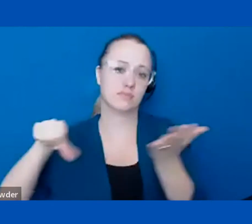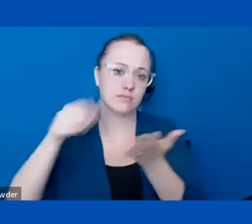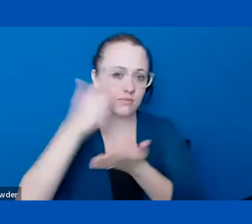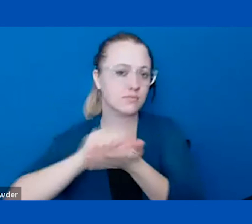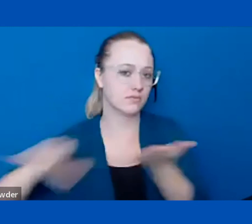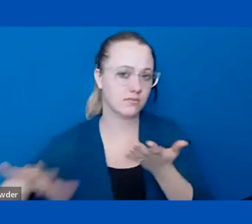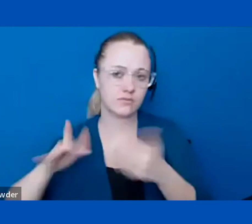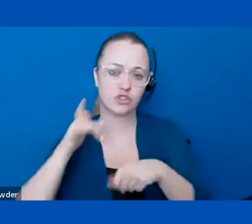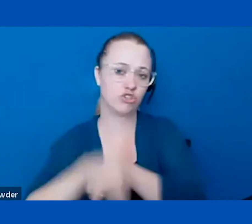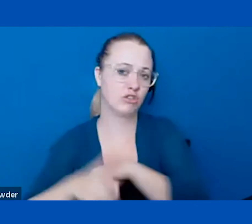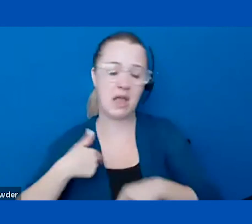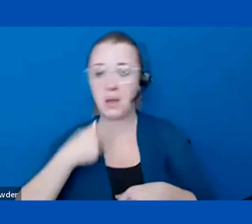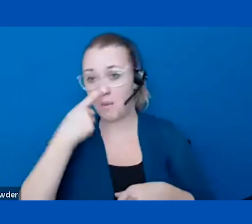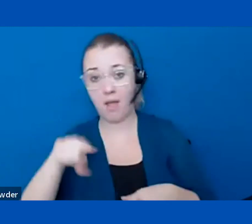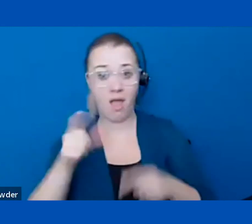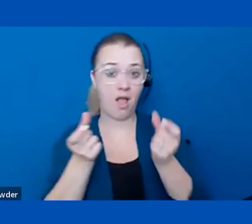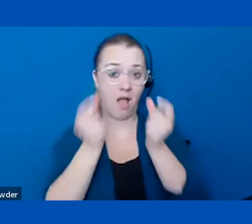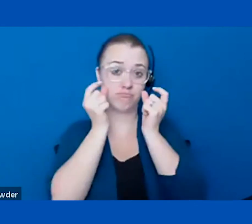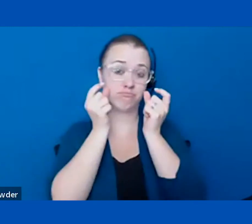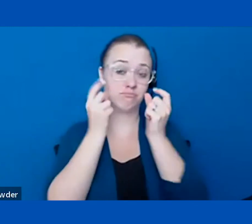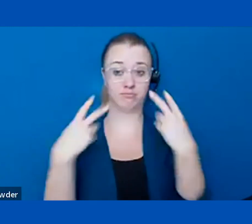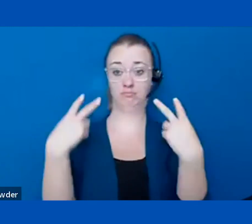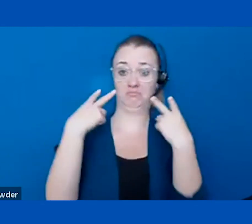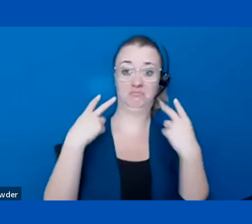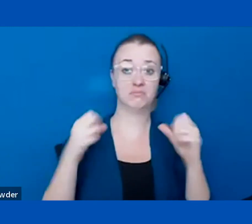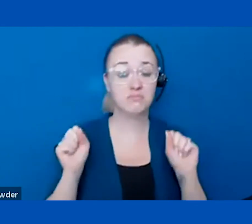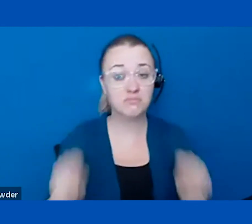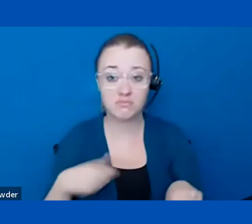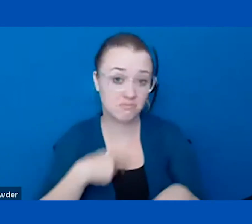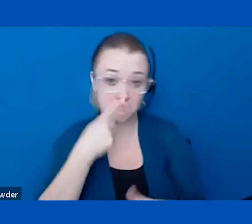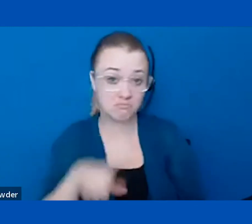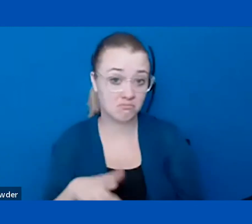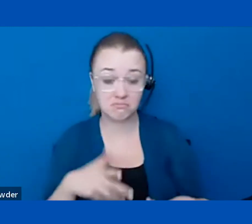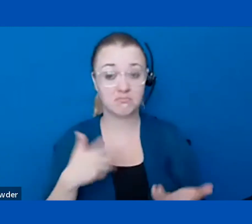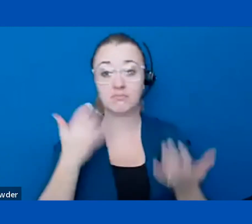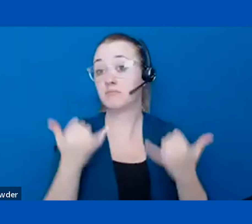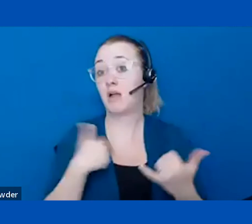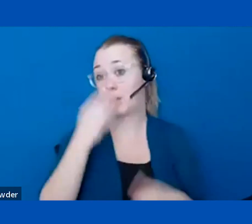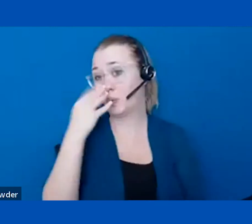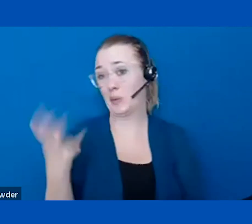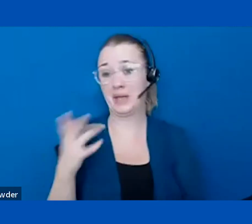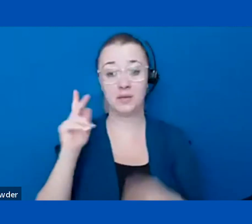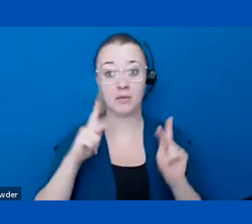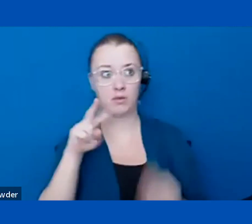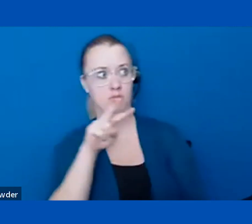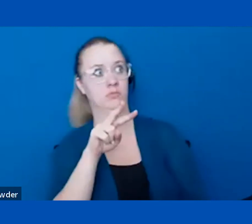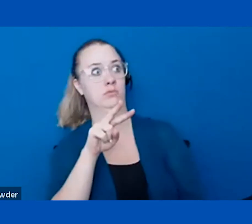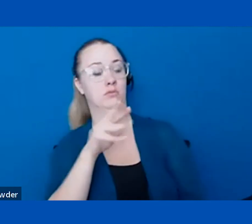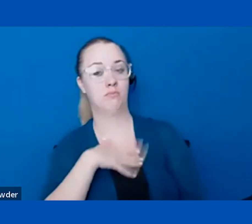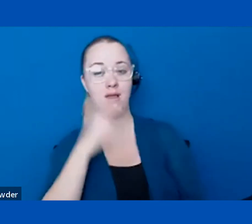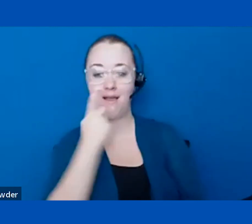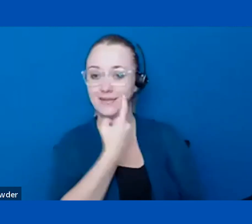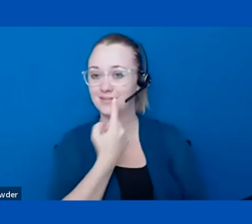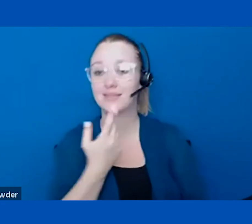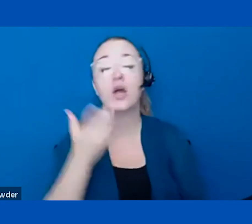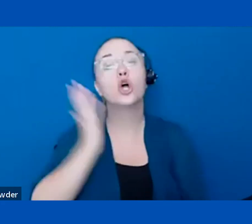don't mind showing them, and I don't mind people, now that I'm older, I don't care if people look at my eyes. It used to bug me when